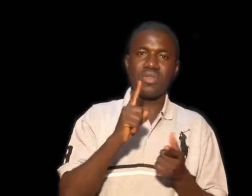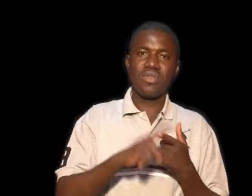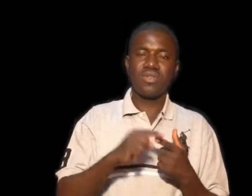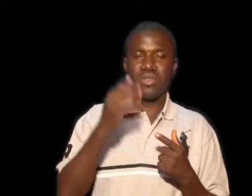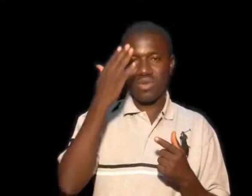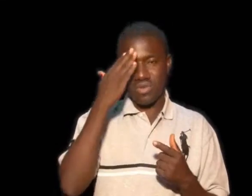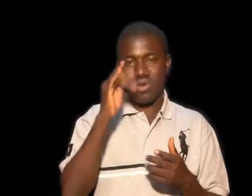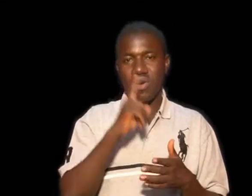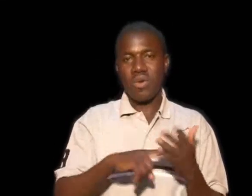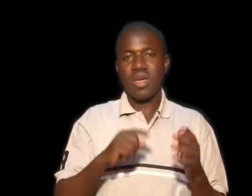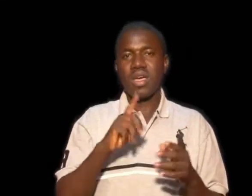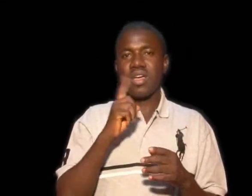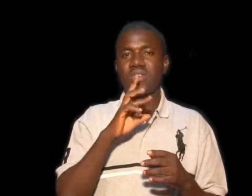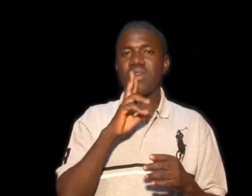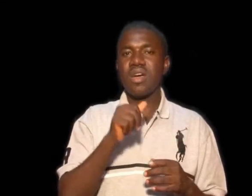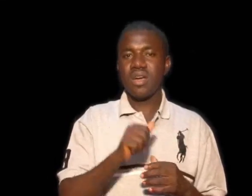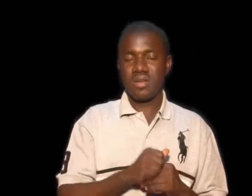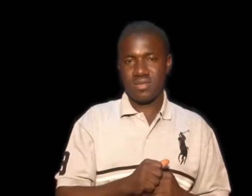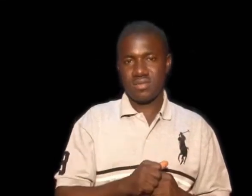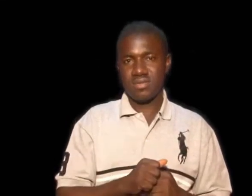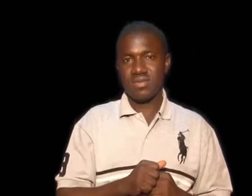handshake helps orient the person to where you are.